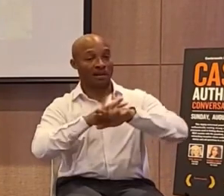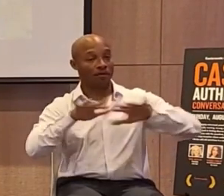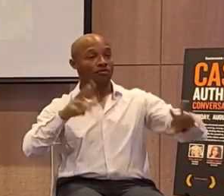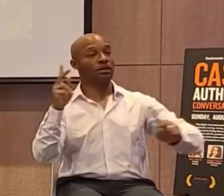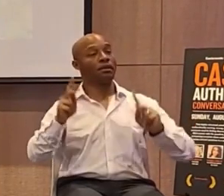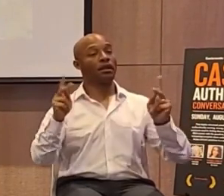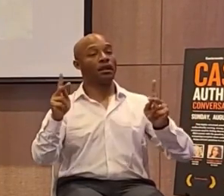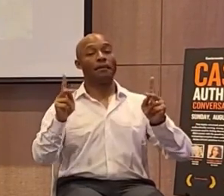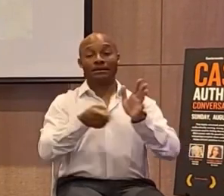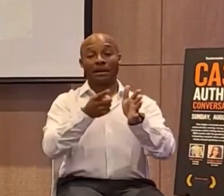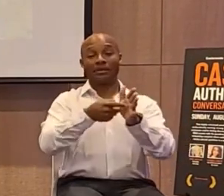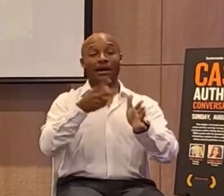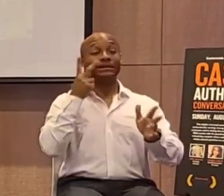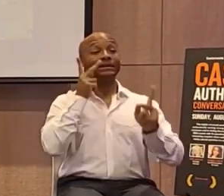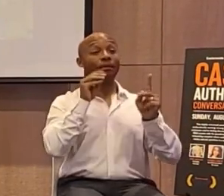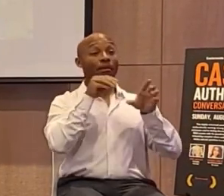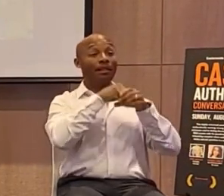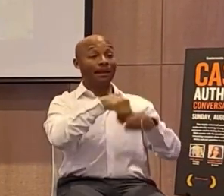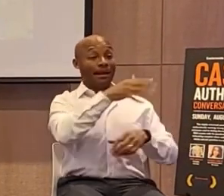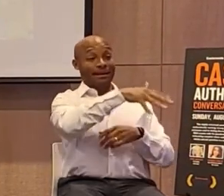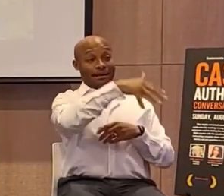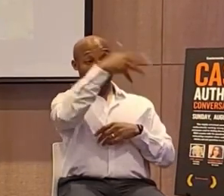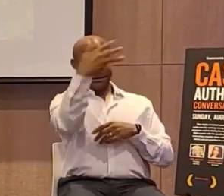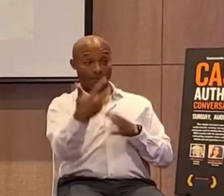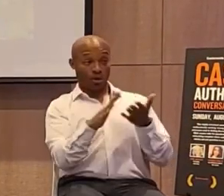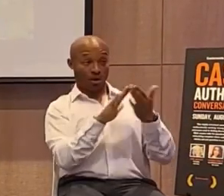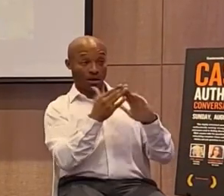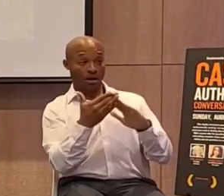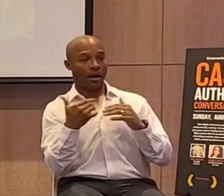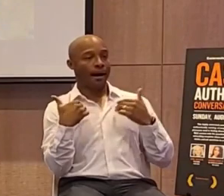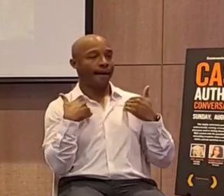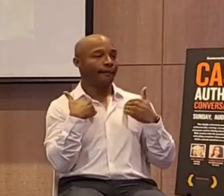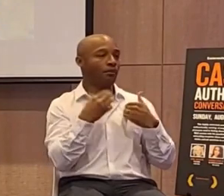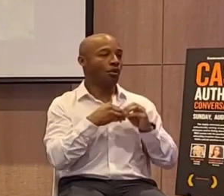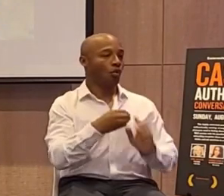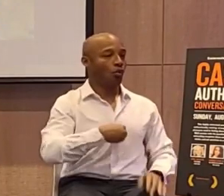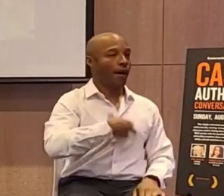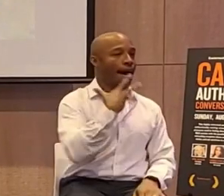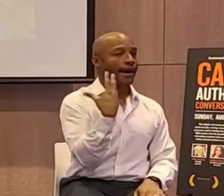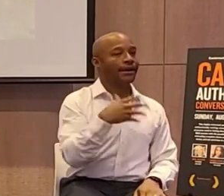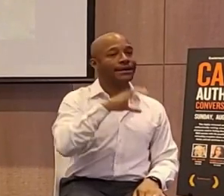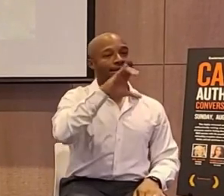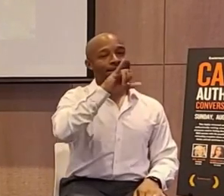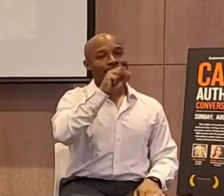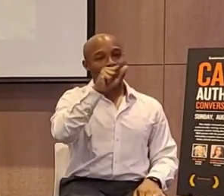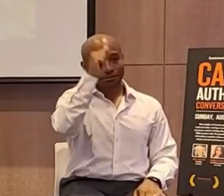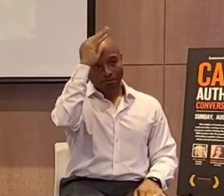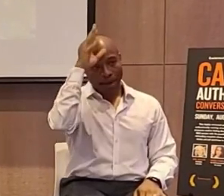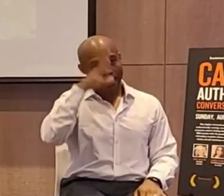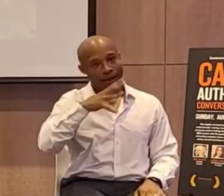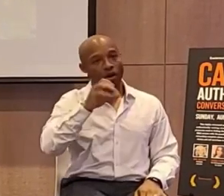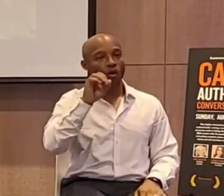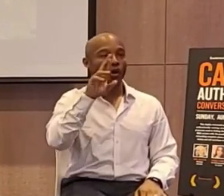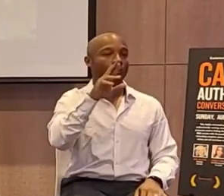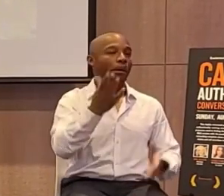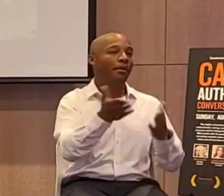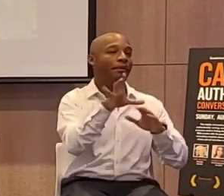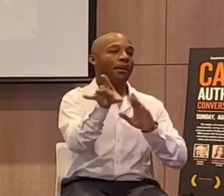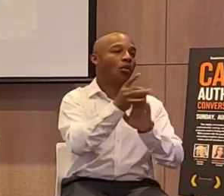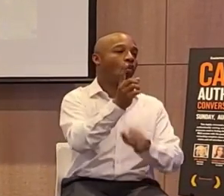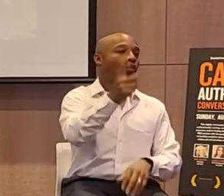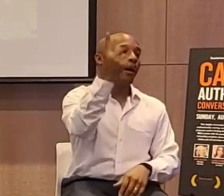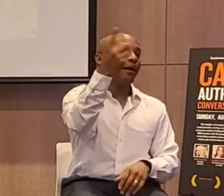queer community, it's a lot of white cis males, or like they'll do that one token person of